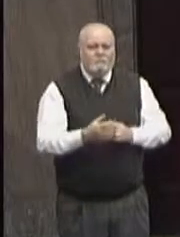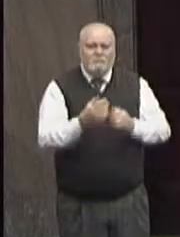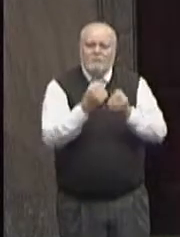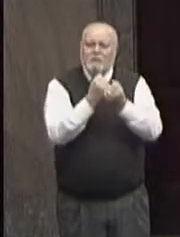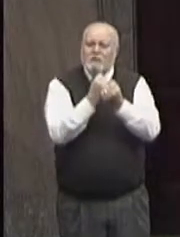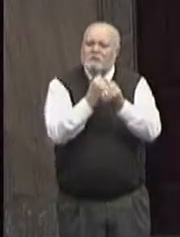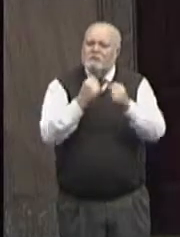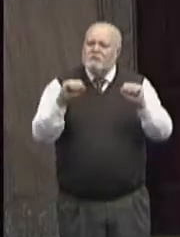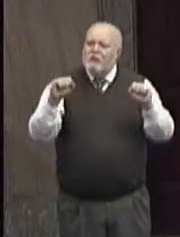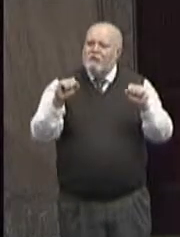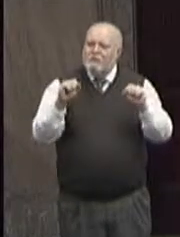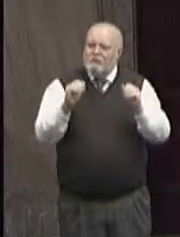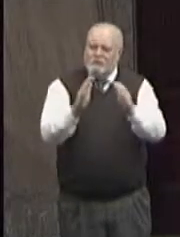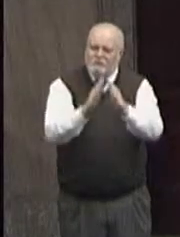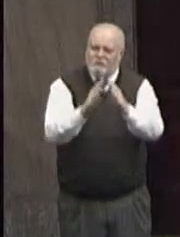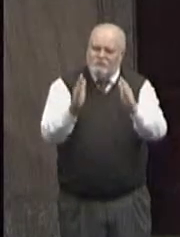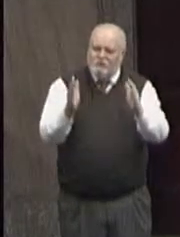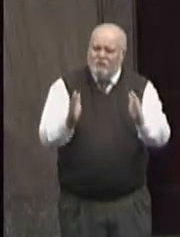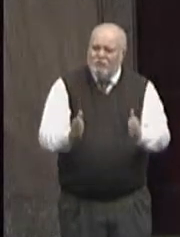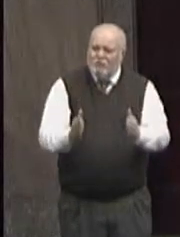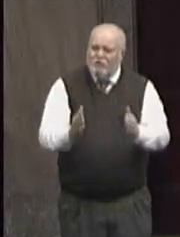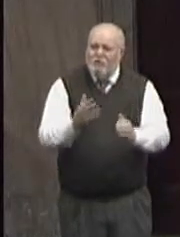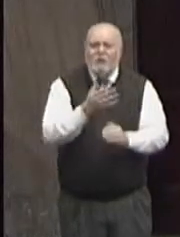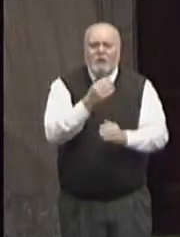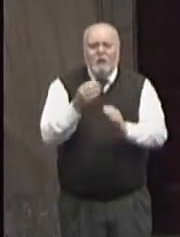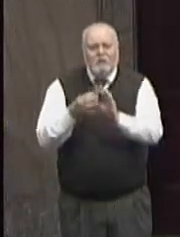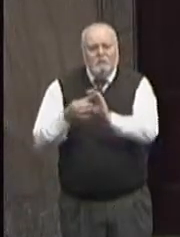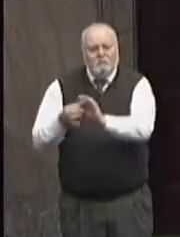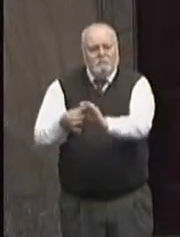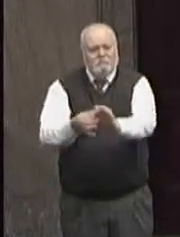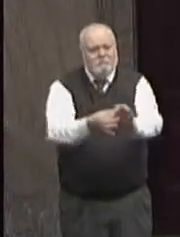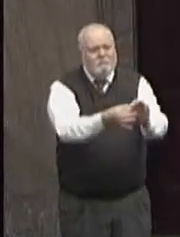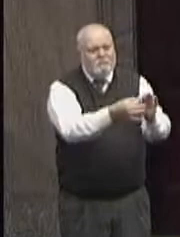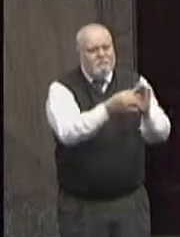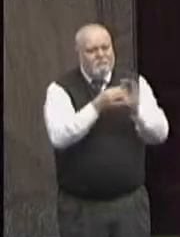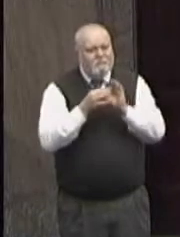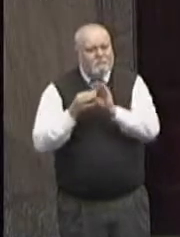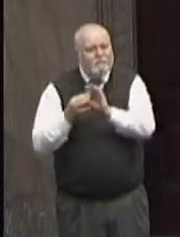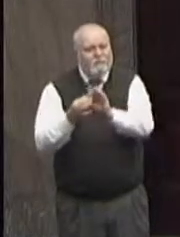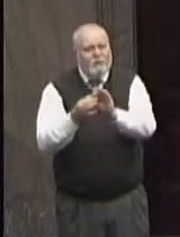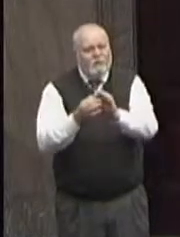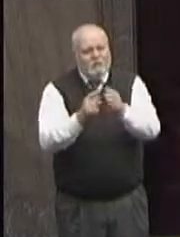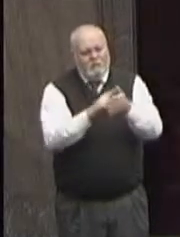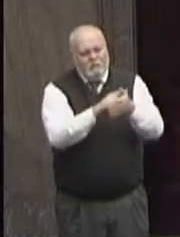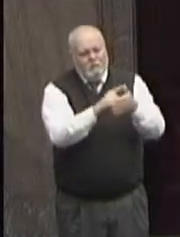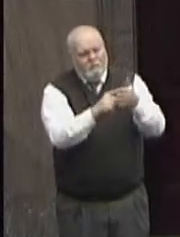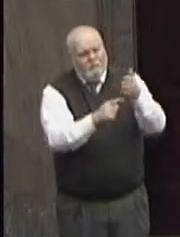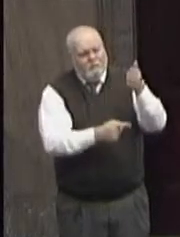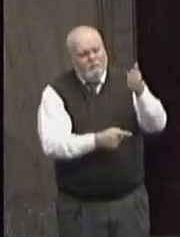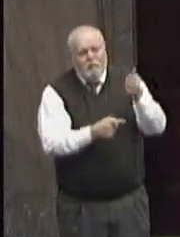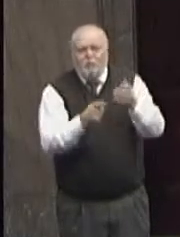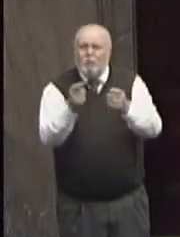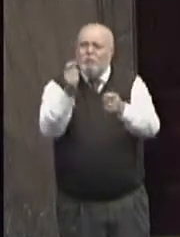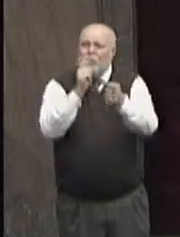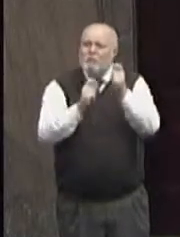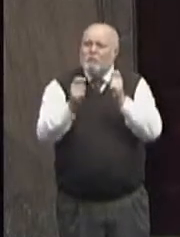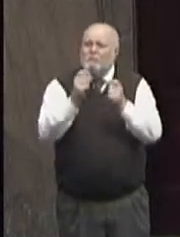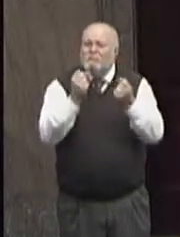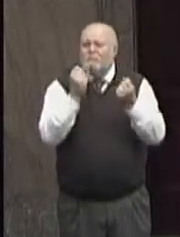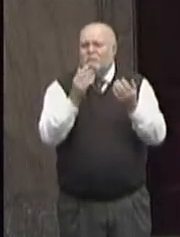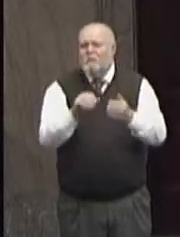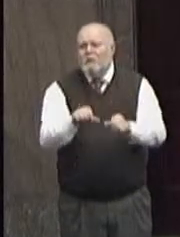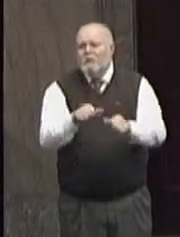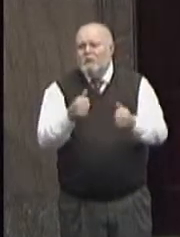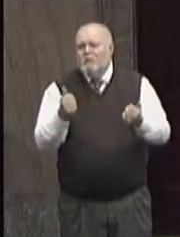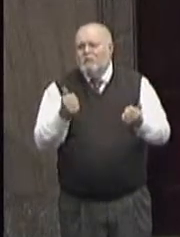safety and shelter, and community. For these gifts and so many others, we give thanks.